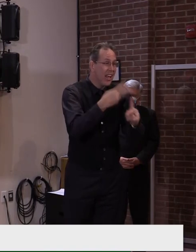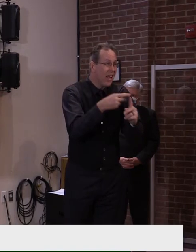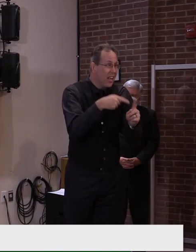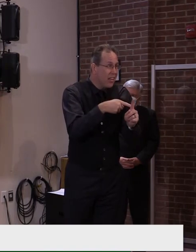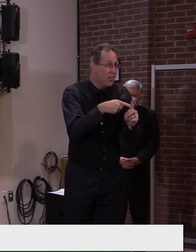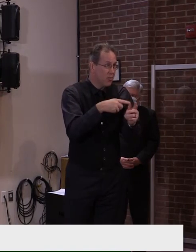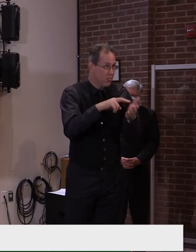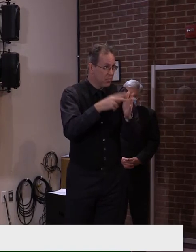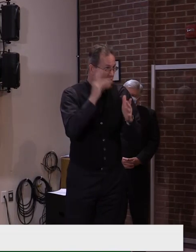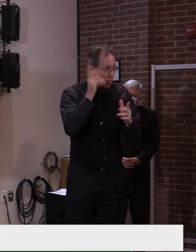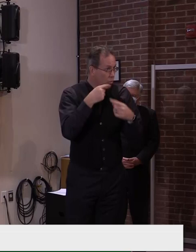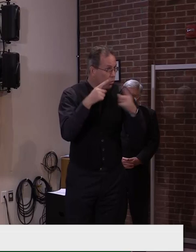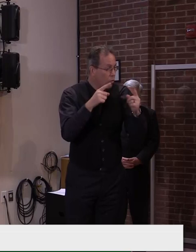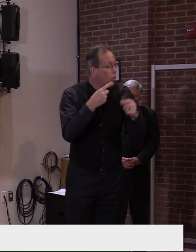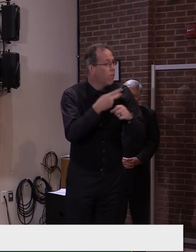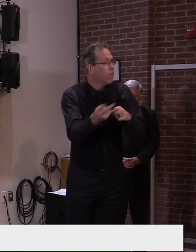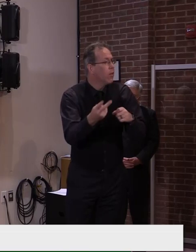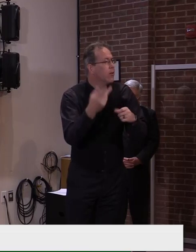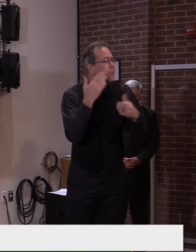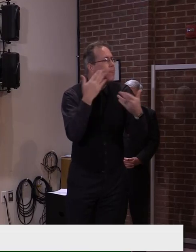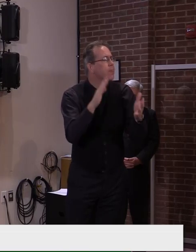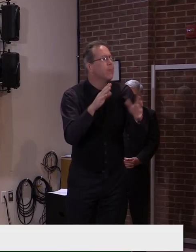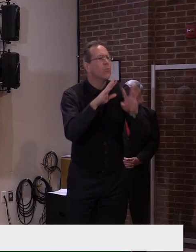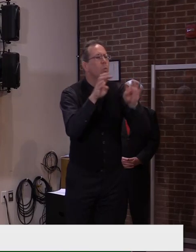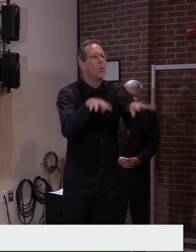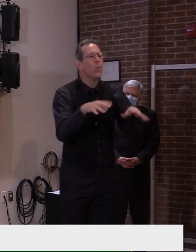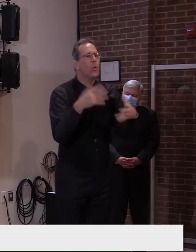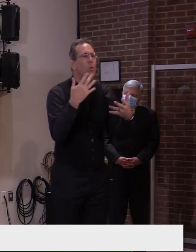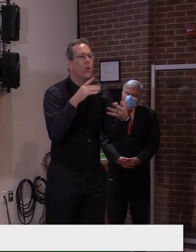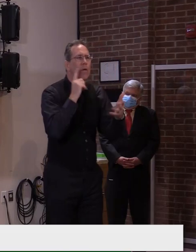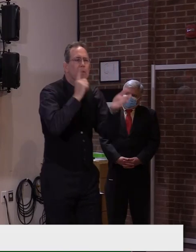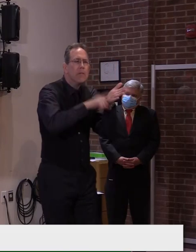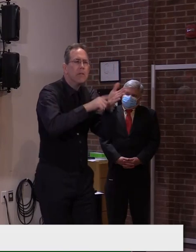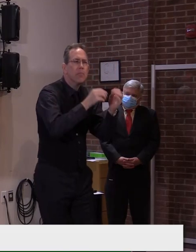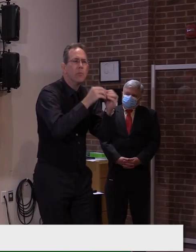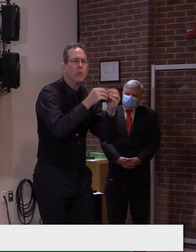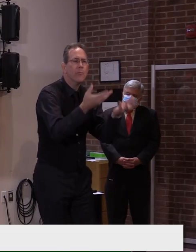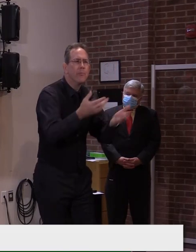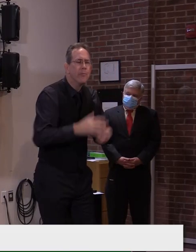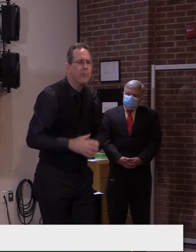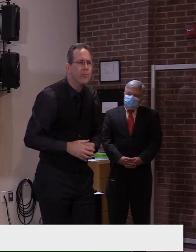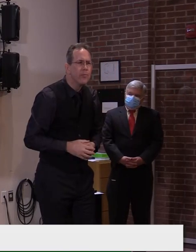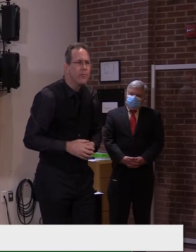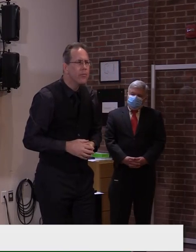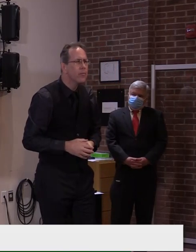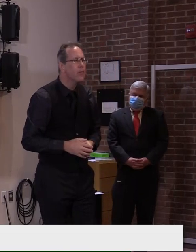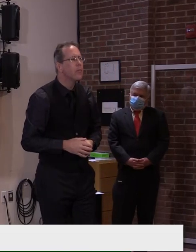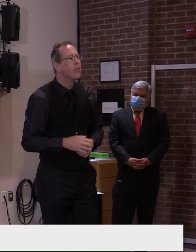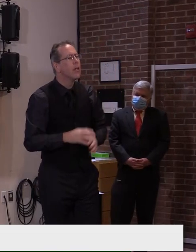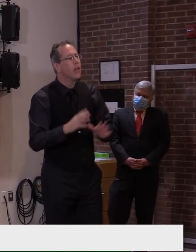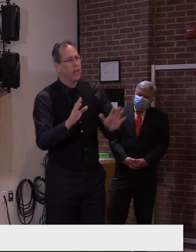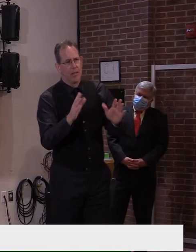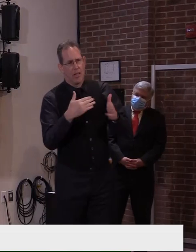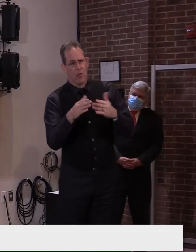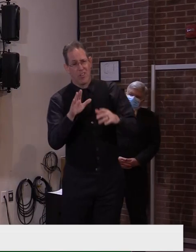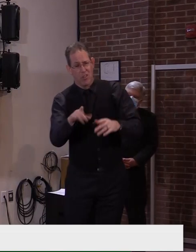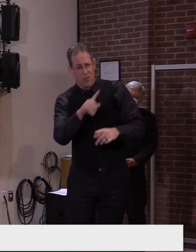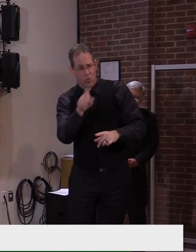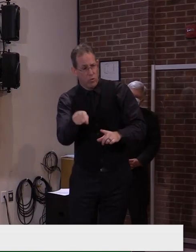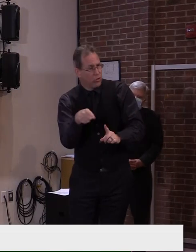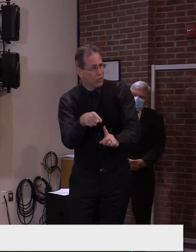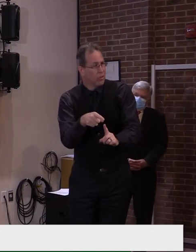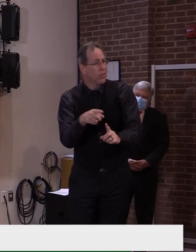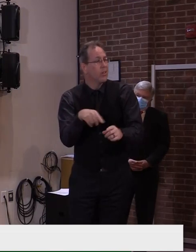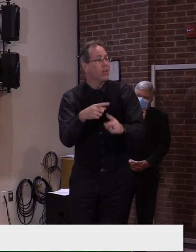theme. Unclear if that will become true, but more so than just a common cold, I